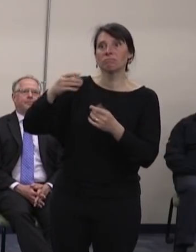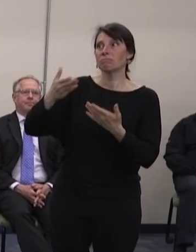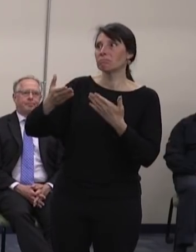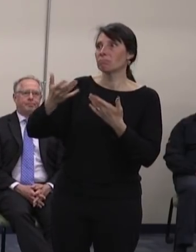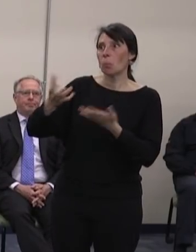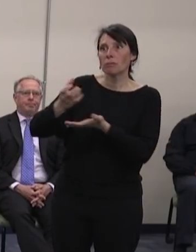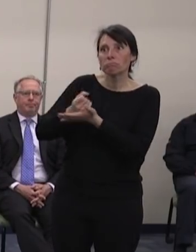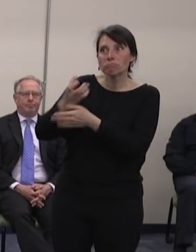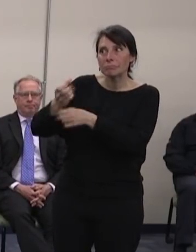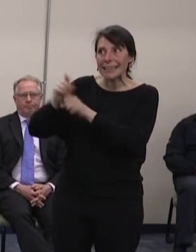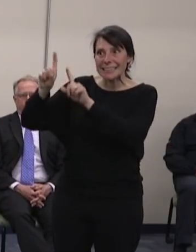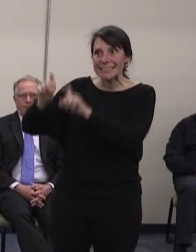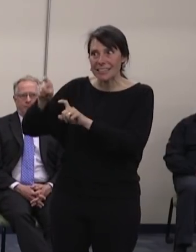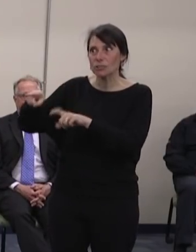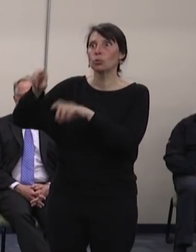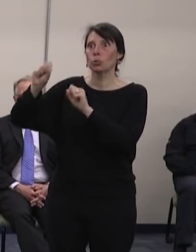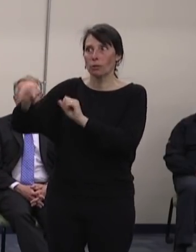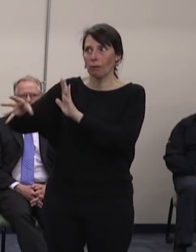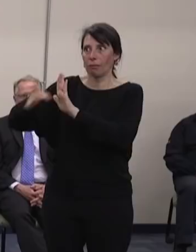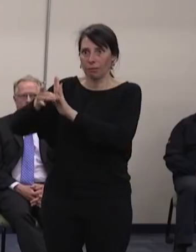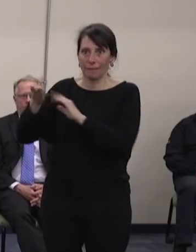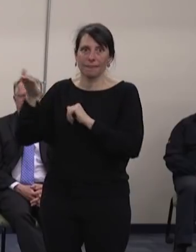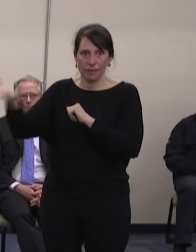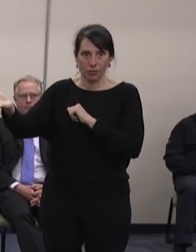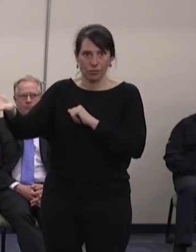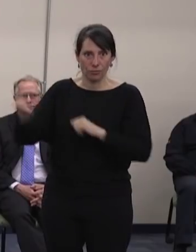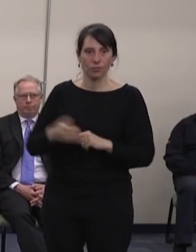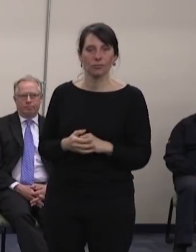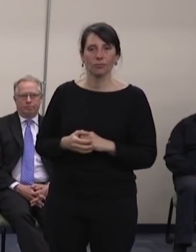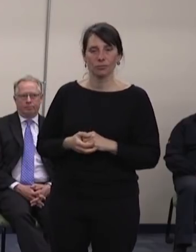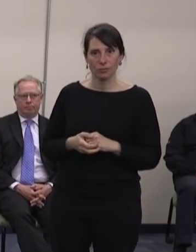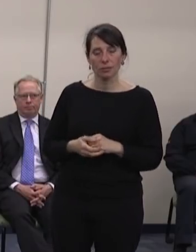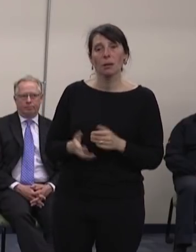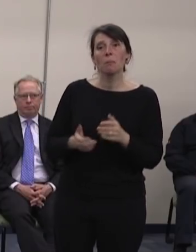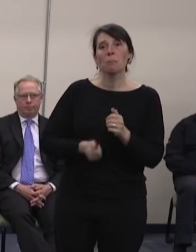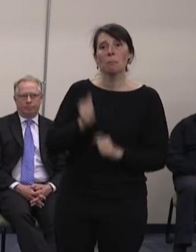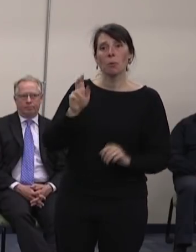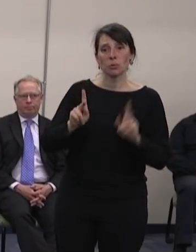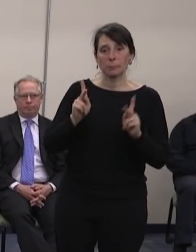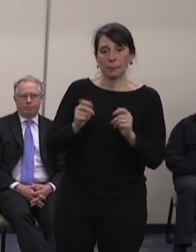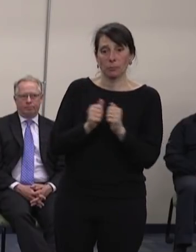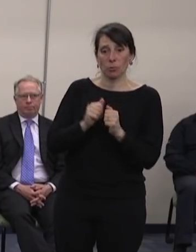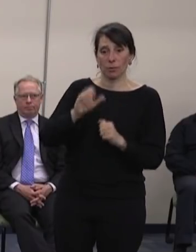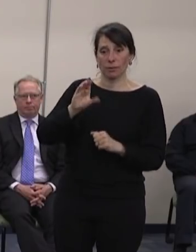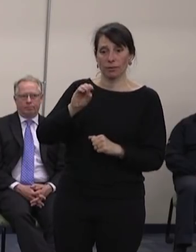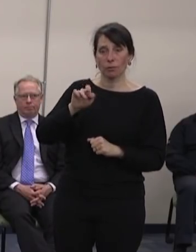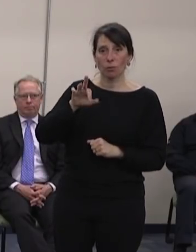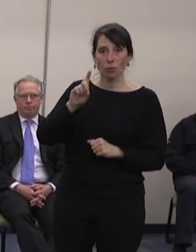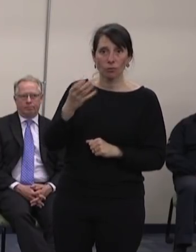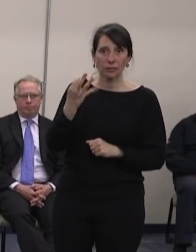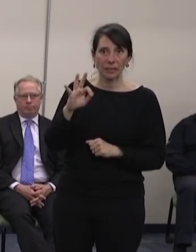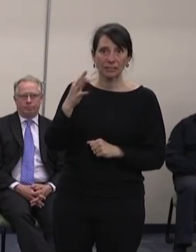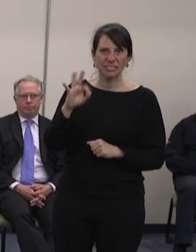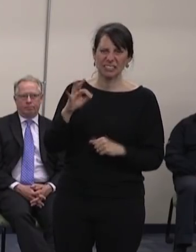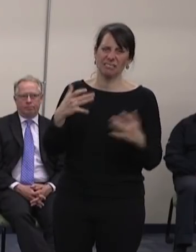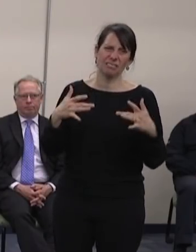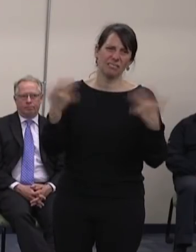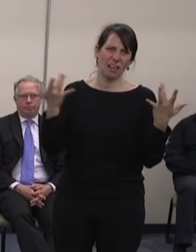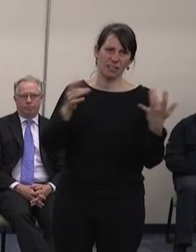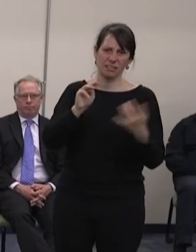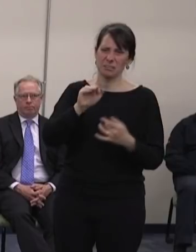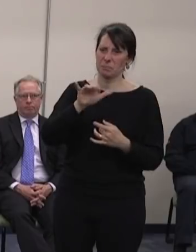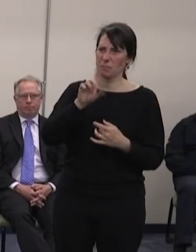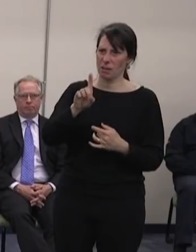Most people with COVID-19 have mild illness. Testing will not change the management of